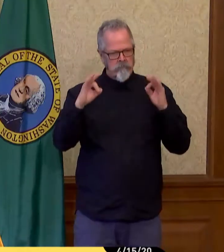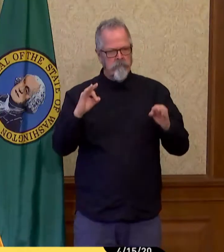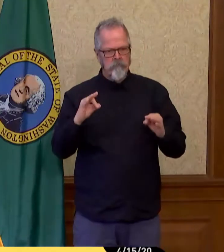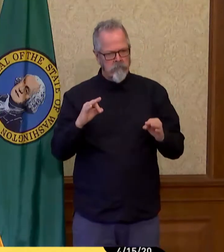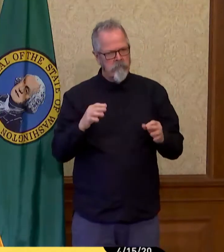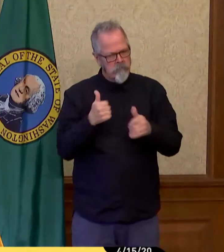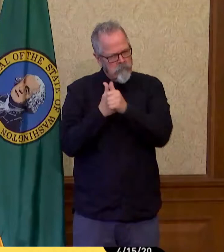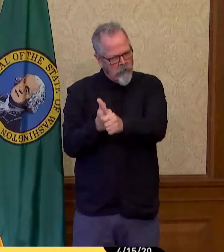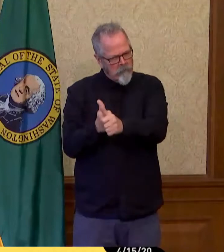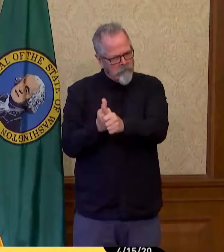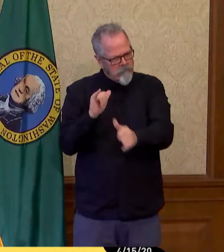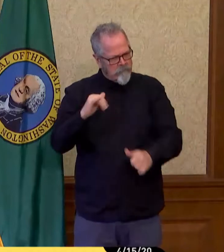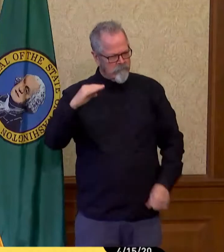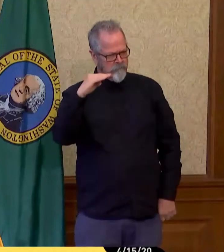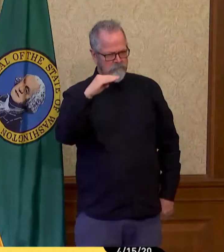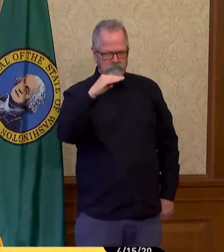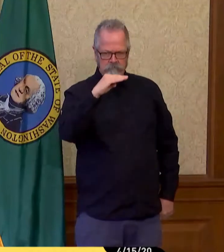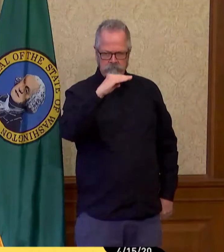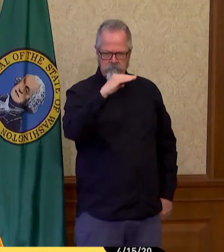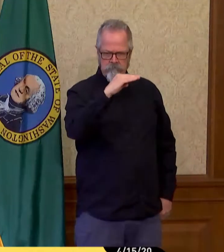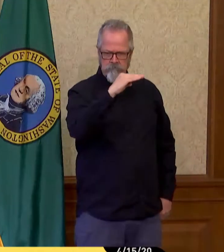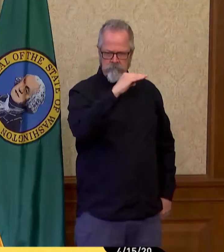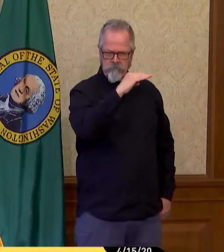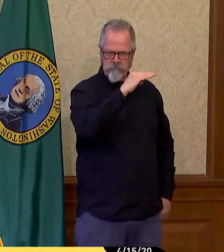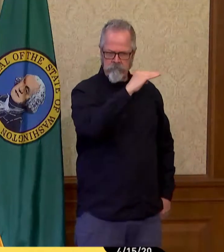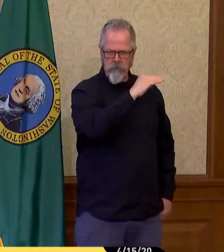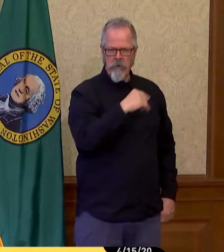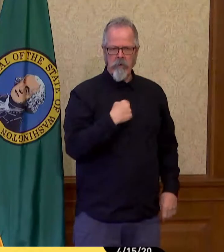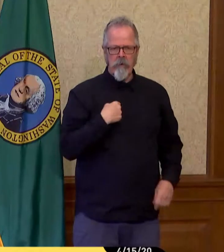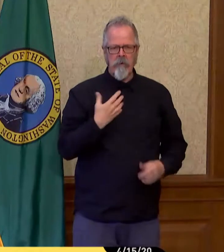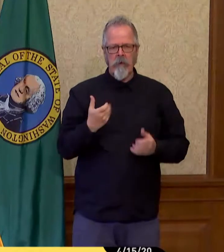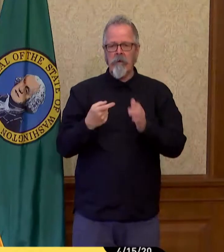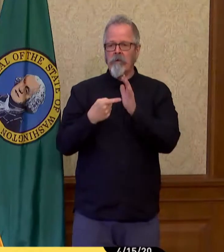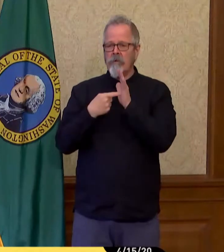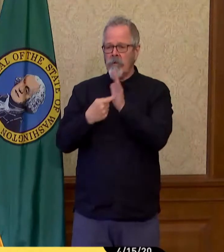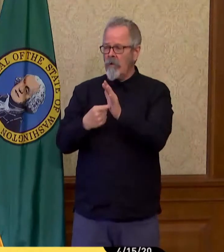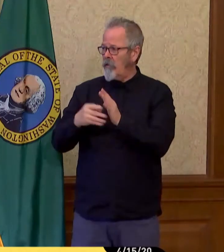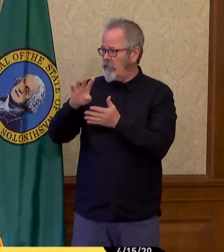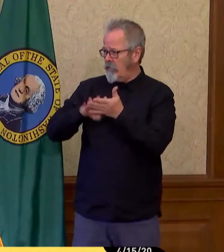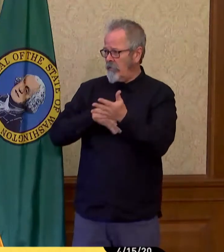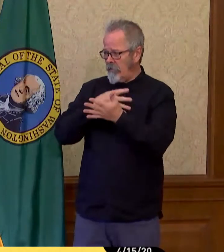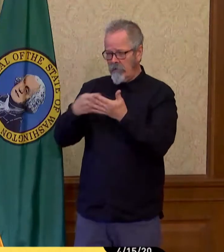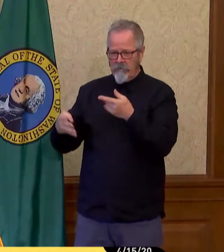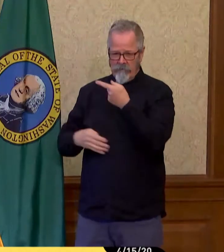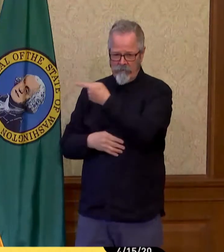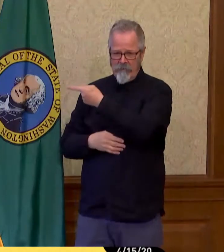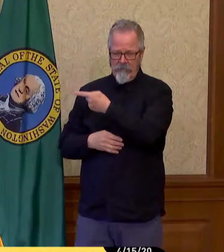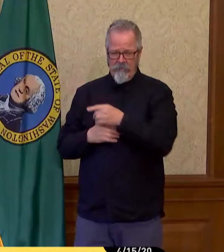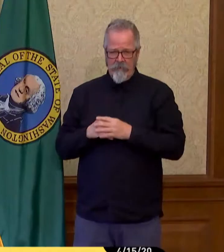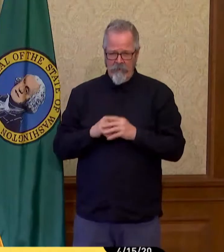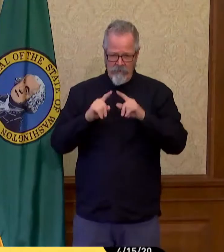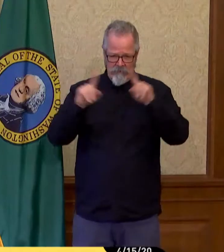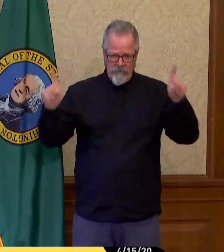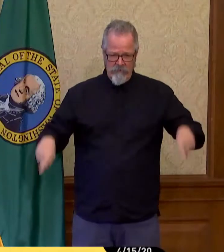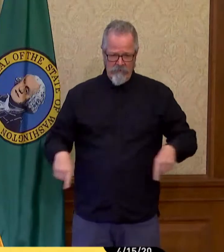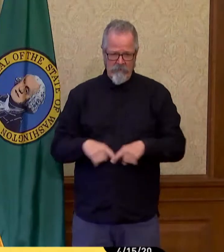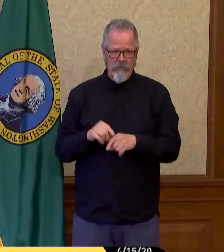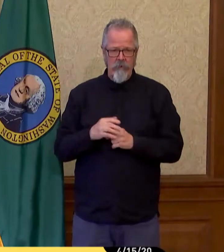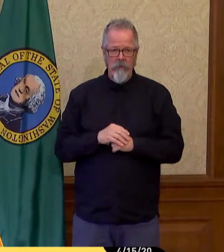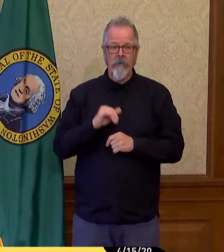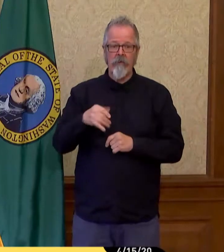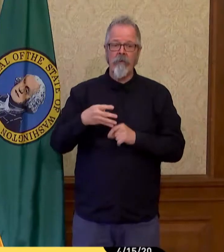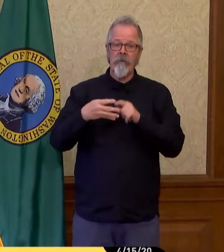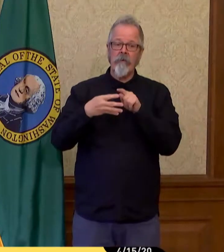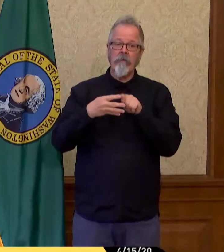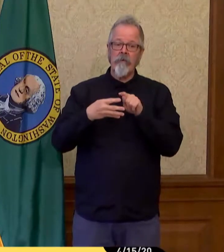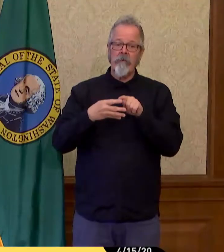our historical rates of infection and what we might see in the future. This is a graph from the Institute of